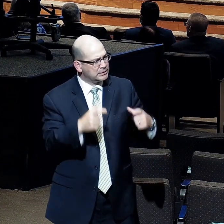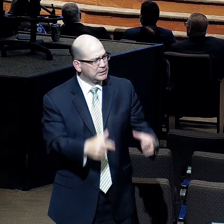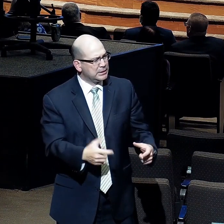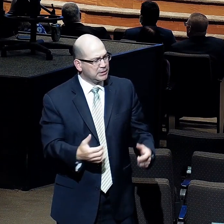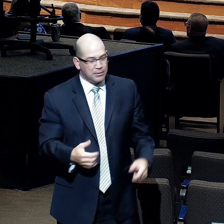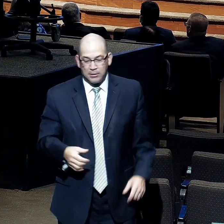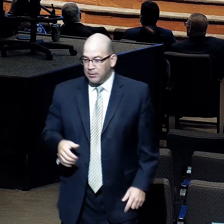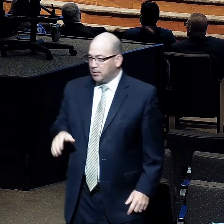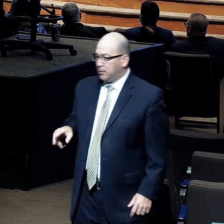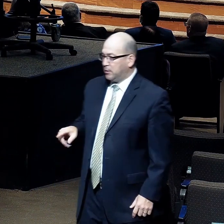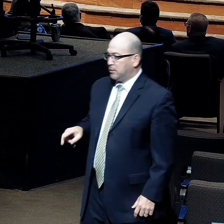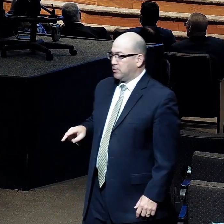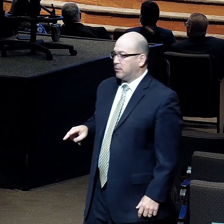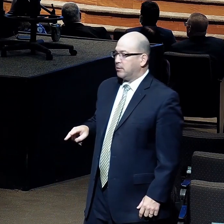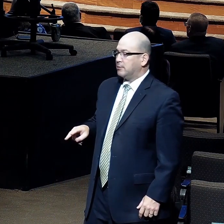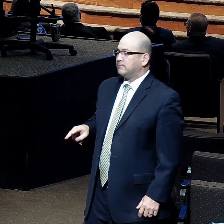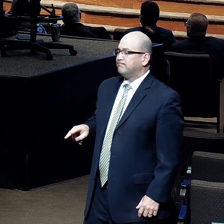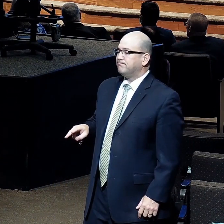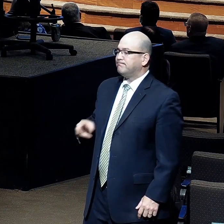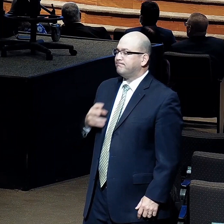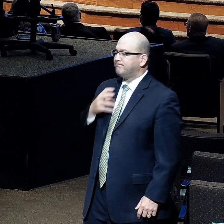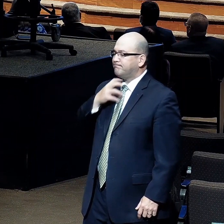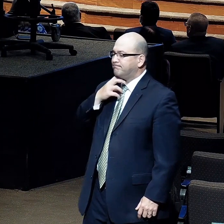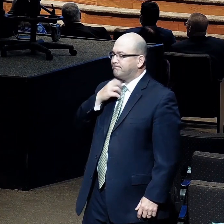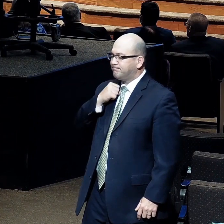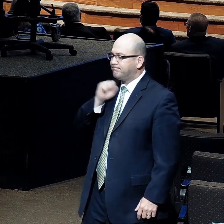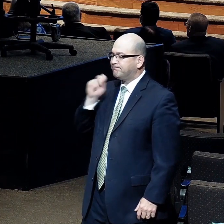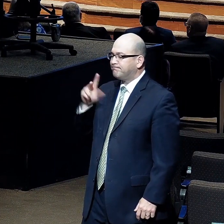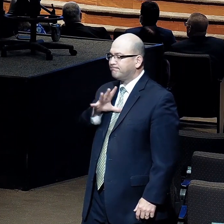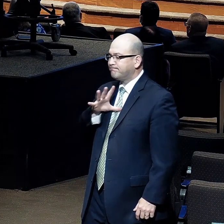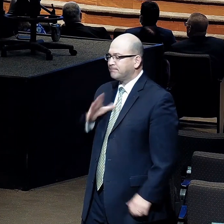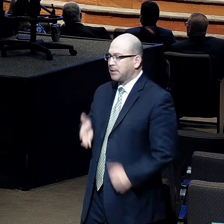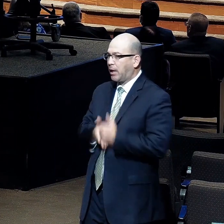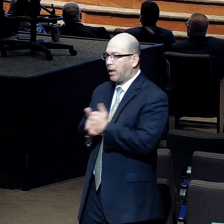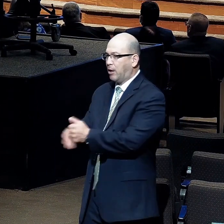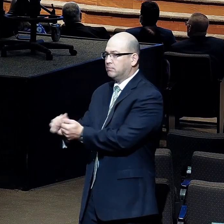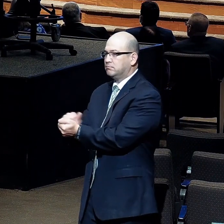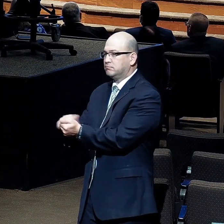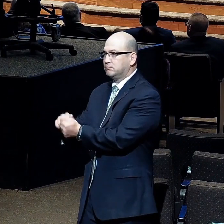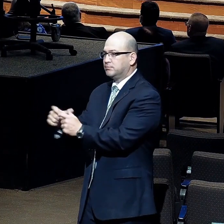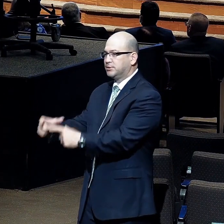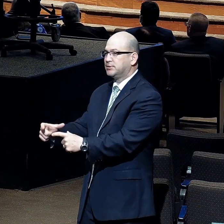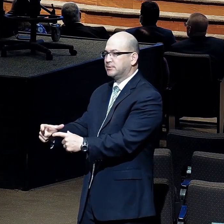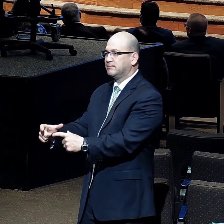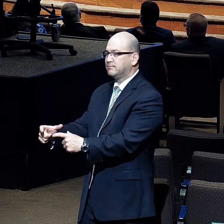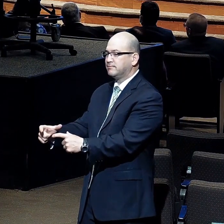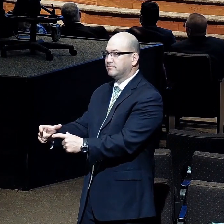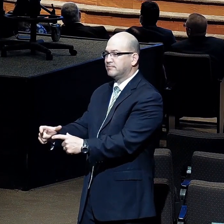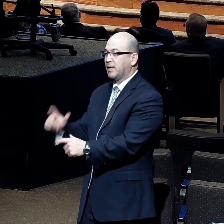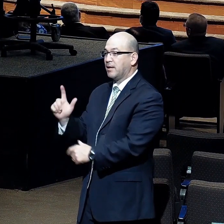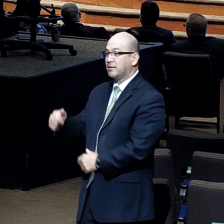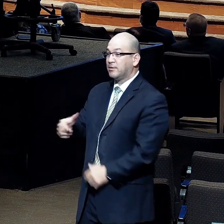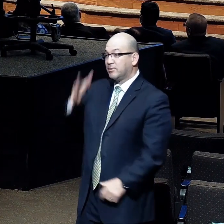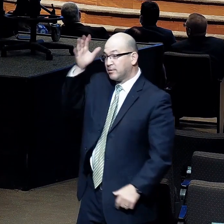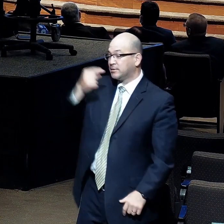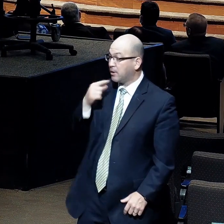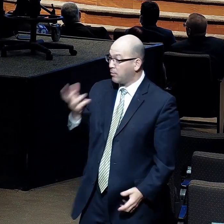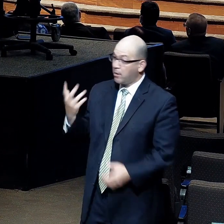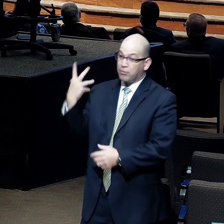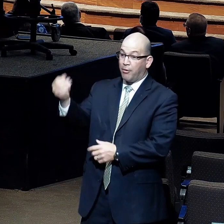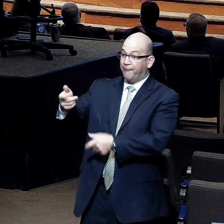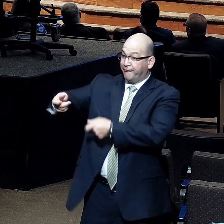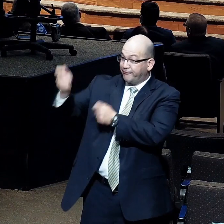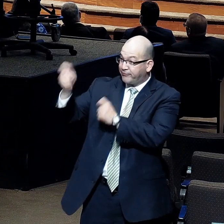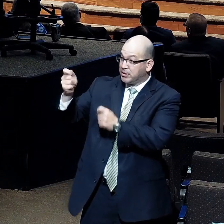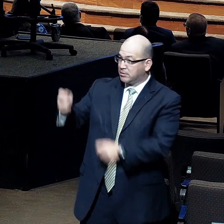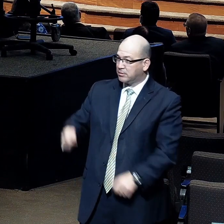him, "Remember the duck." So Johnny did the dishes. Later, Grandpa asked if the children wanted to go fishing. Grandma said,